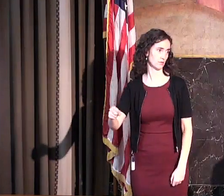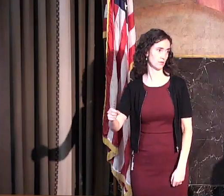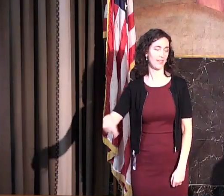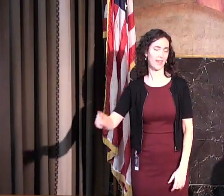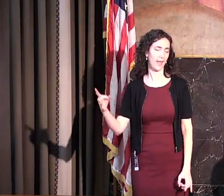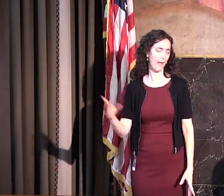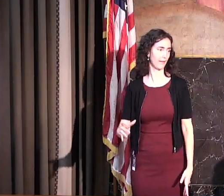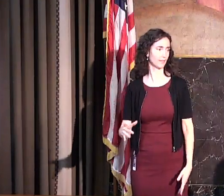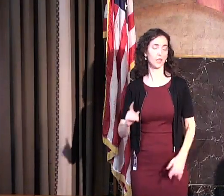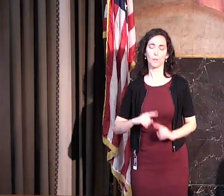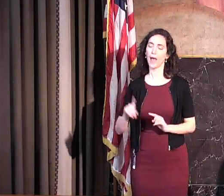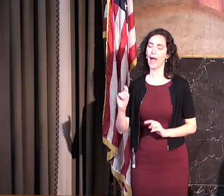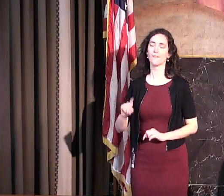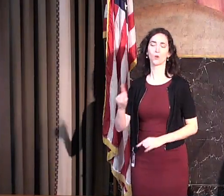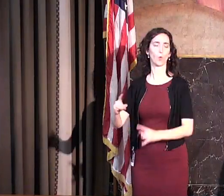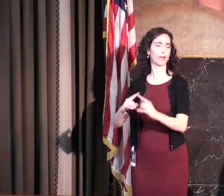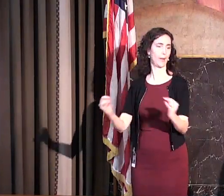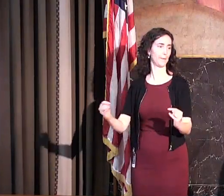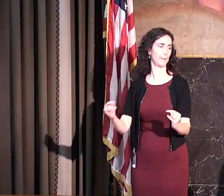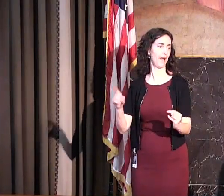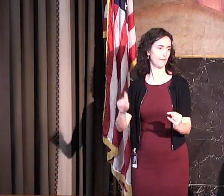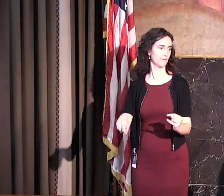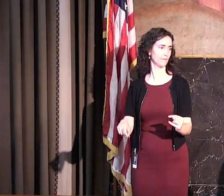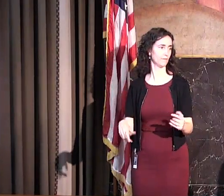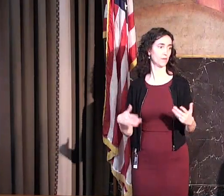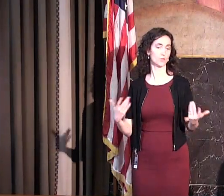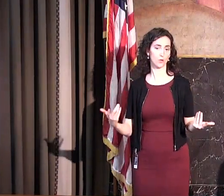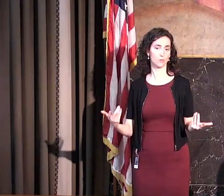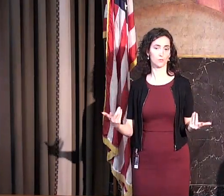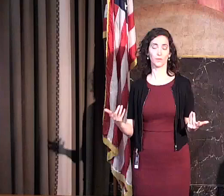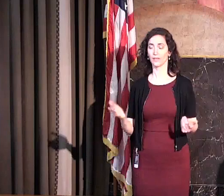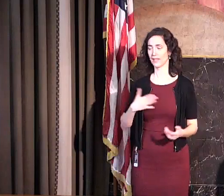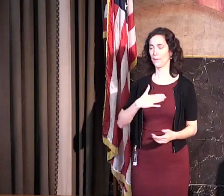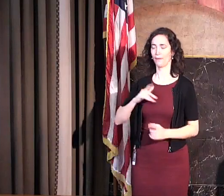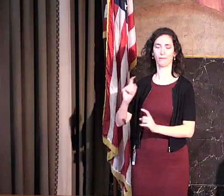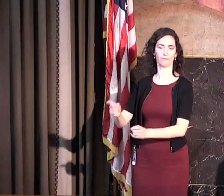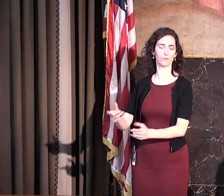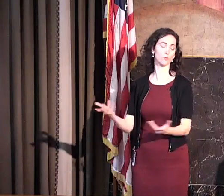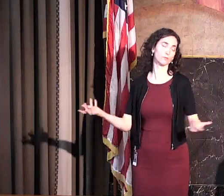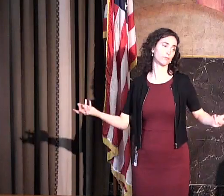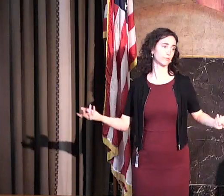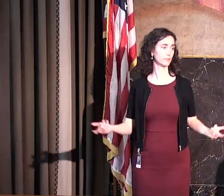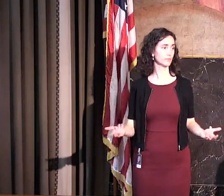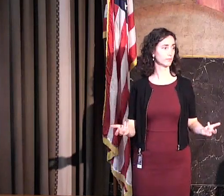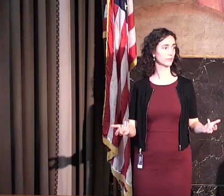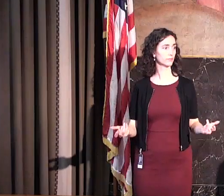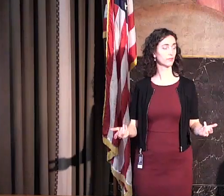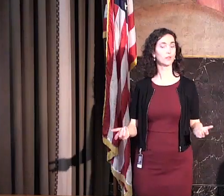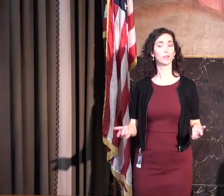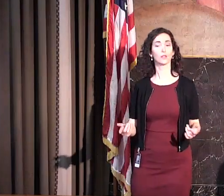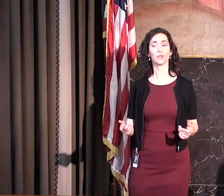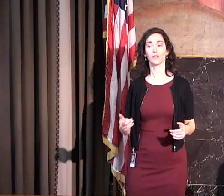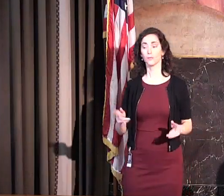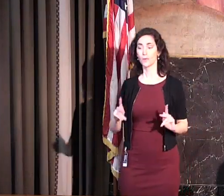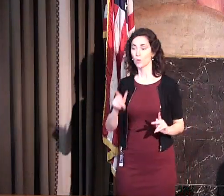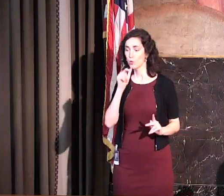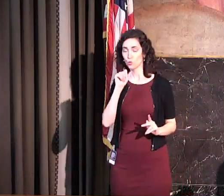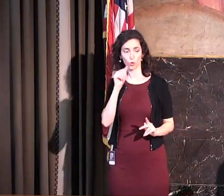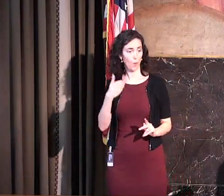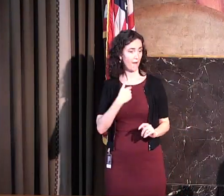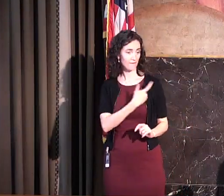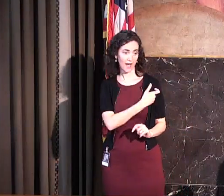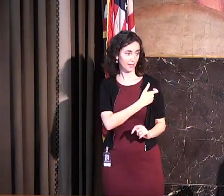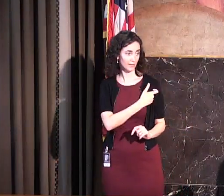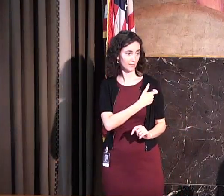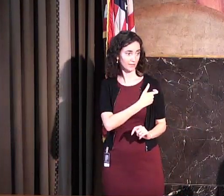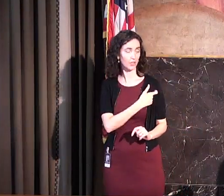it. But they got to go to camp this summer, and that was a gift. So yes, unvaccinated people should wear their masks, just like